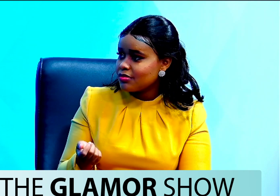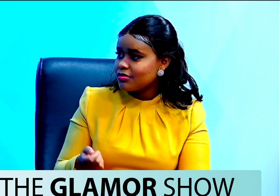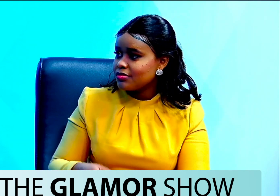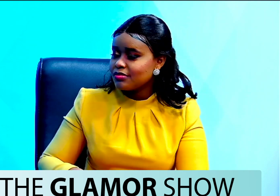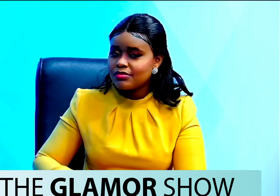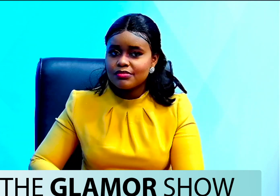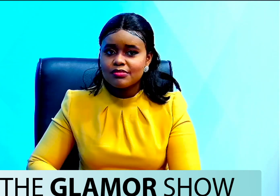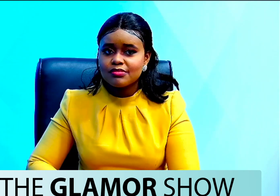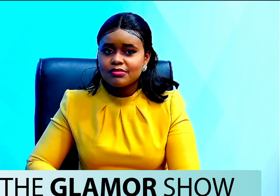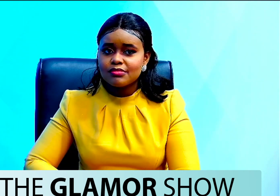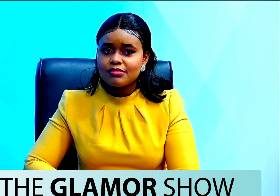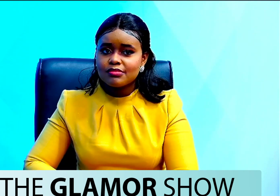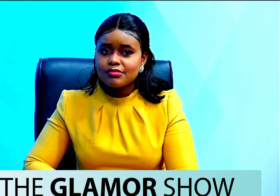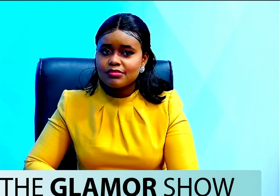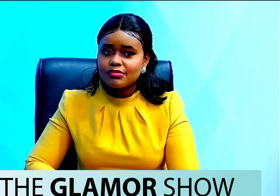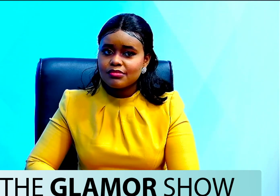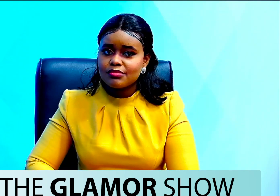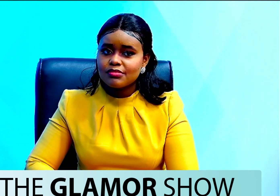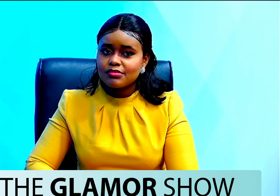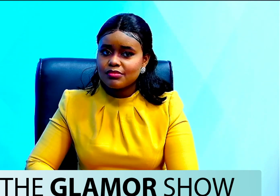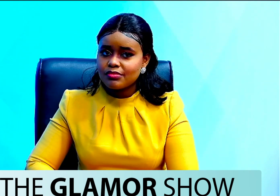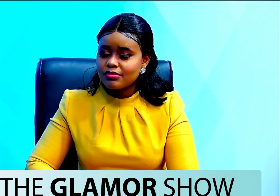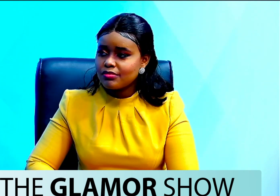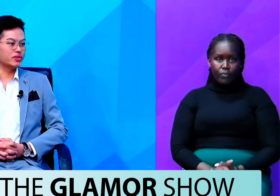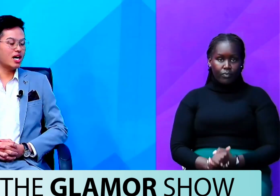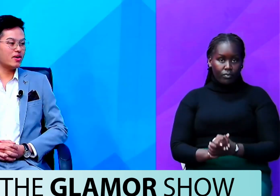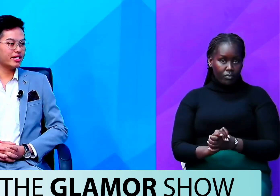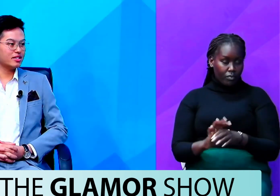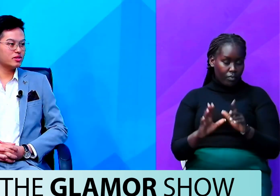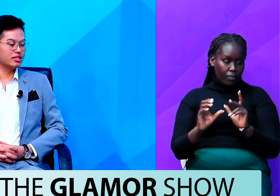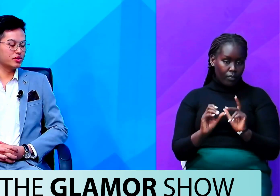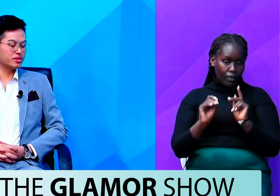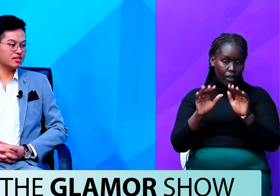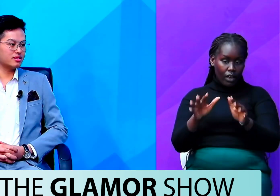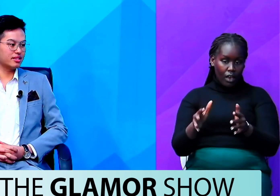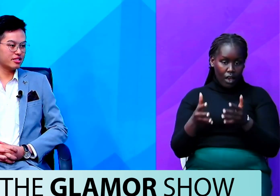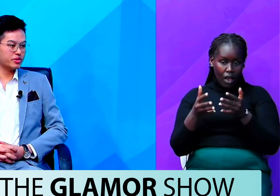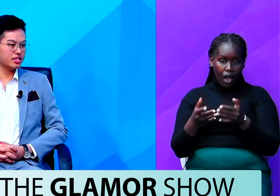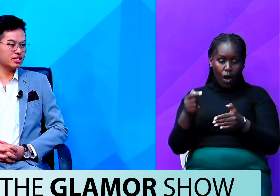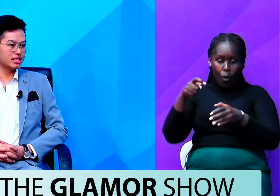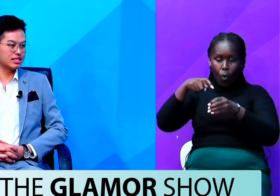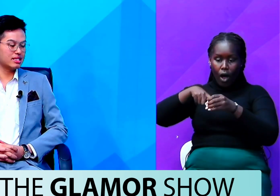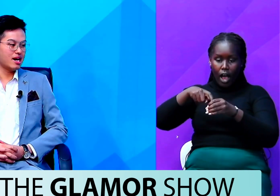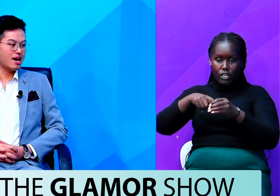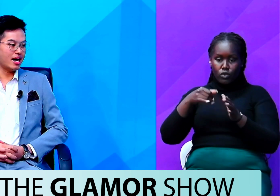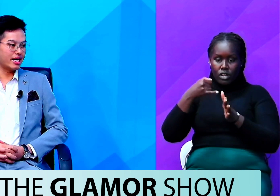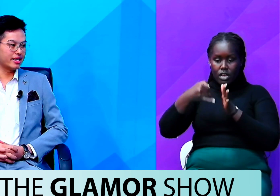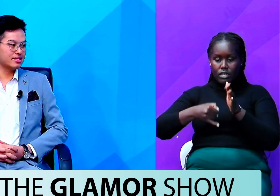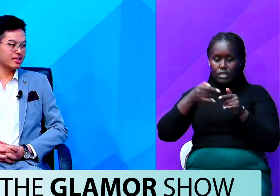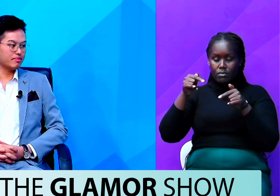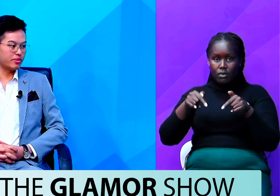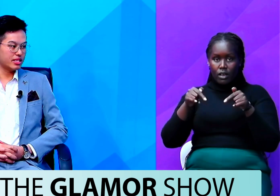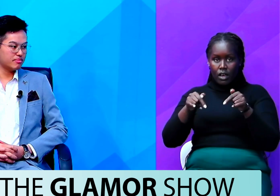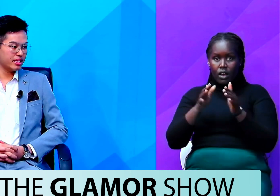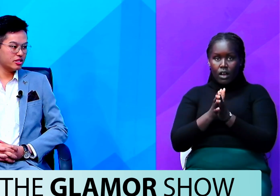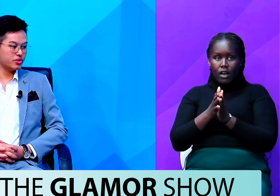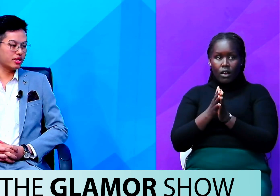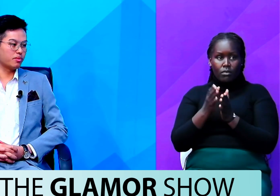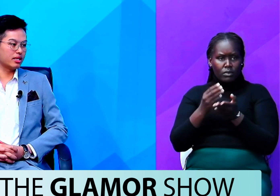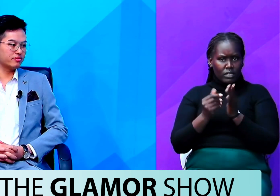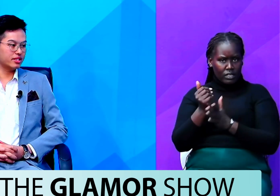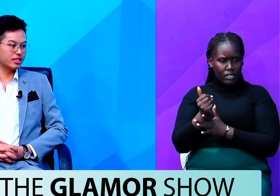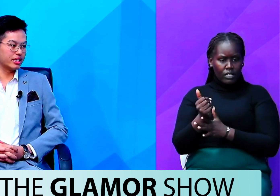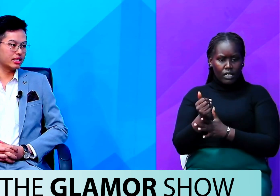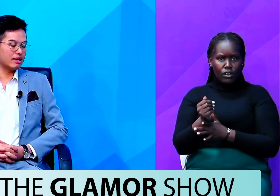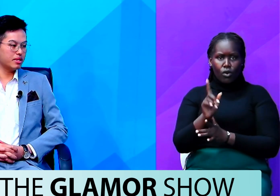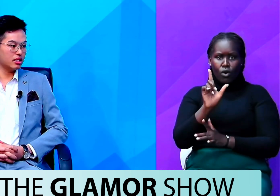Kenya? Or how? Tell me about the beginnings. So how I get into this industry is I send my resume to one